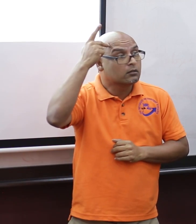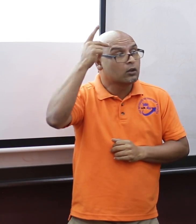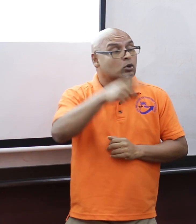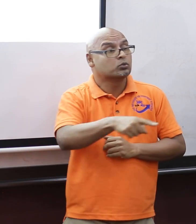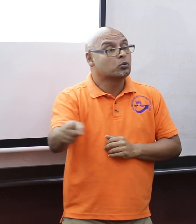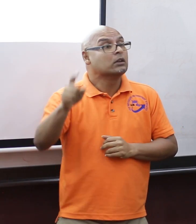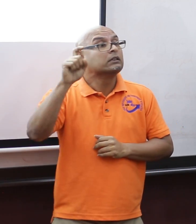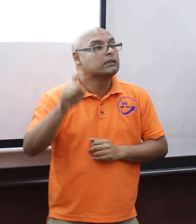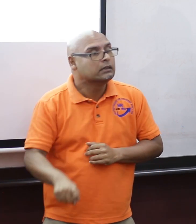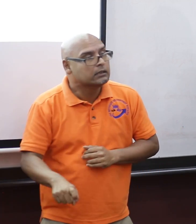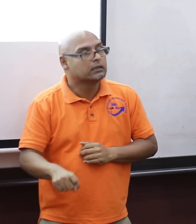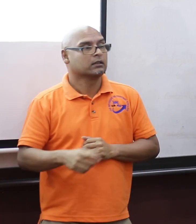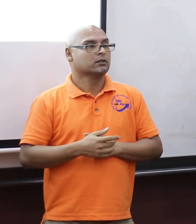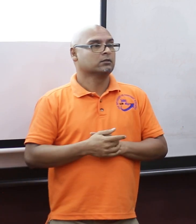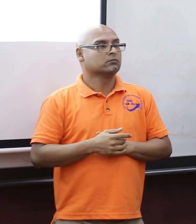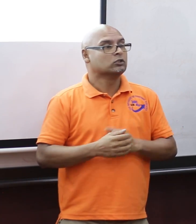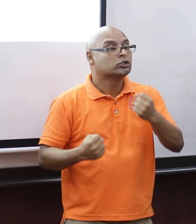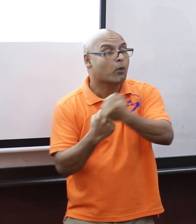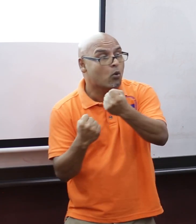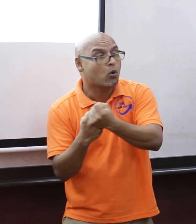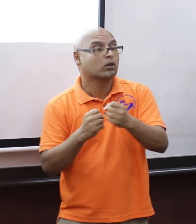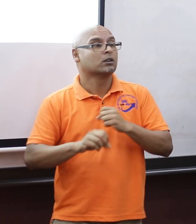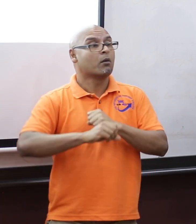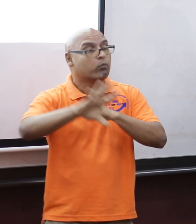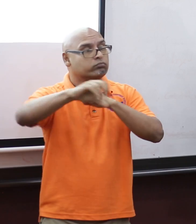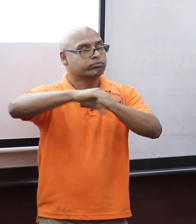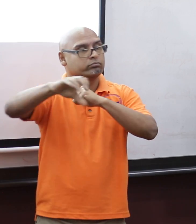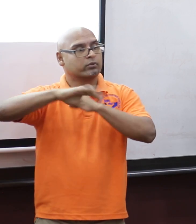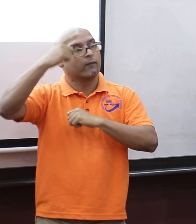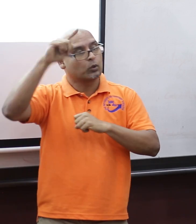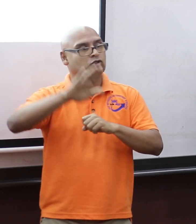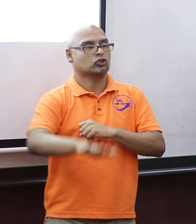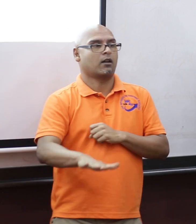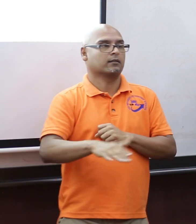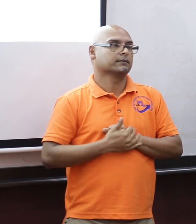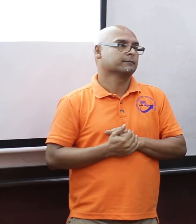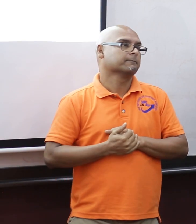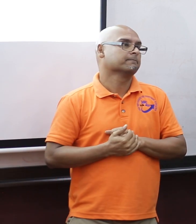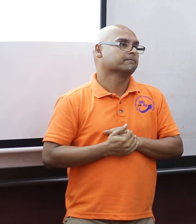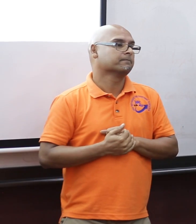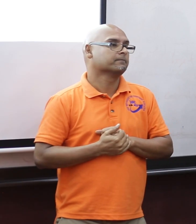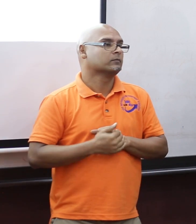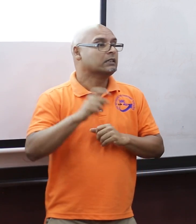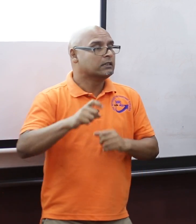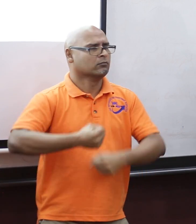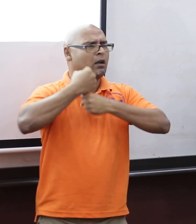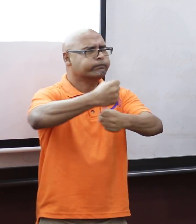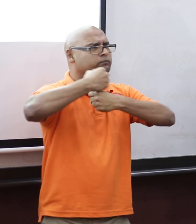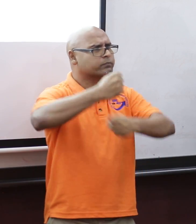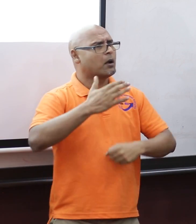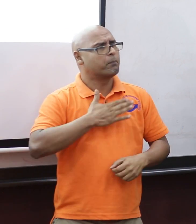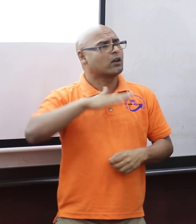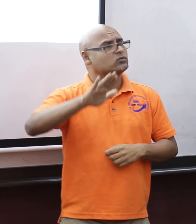don't stand up and say, this is the right of my child needs this to survive, then no one will pay